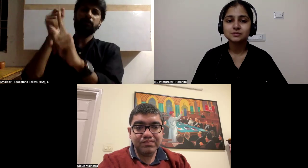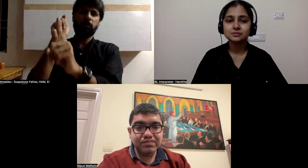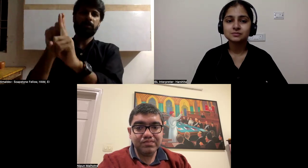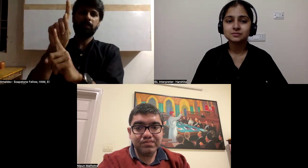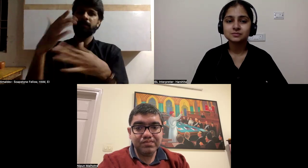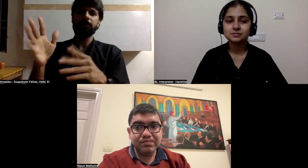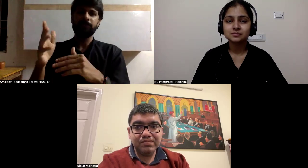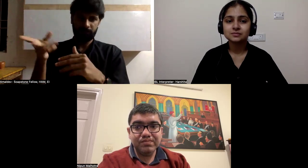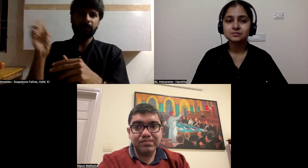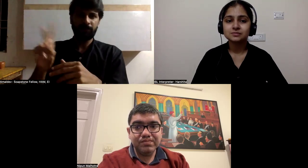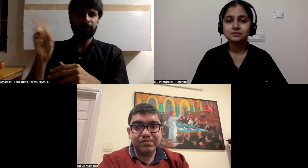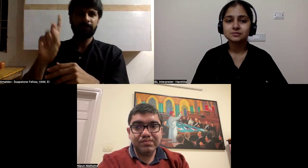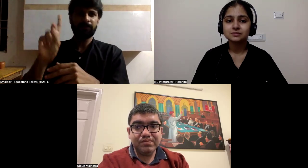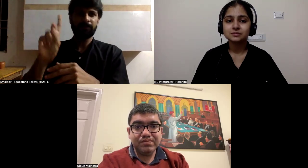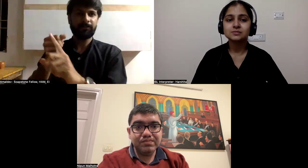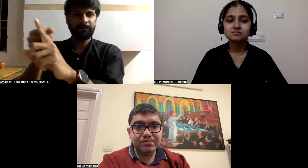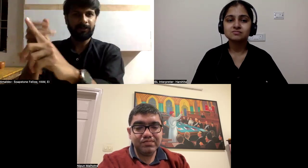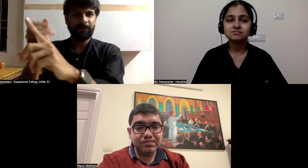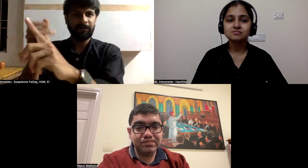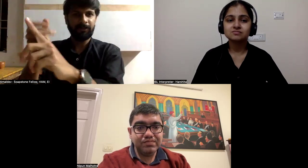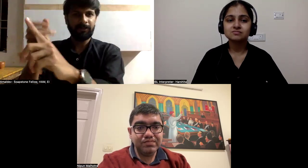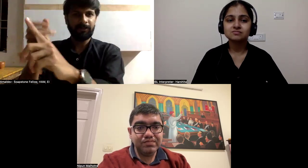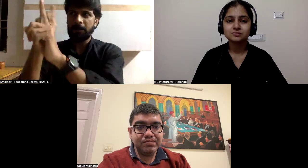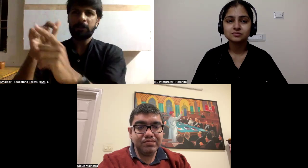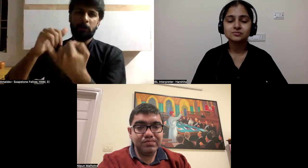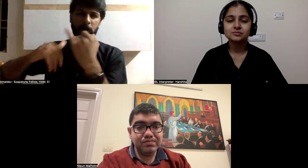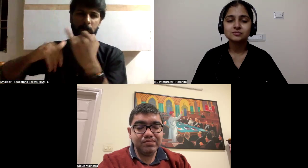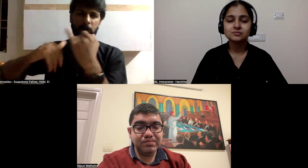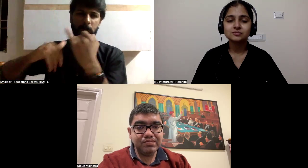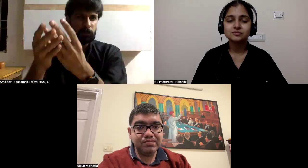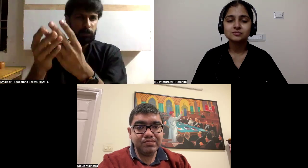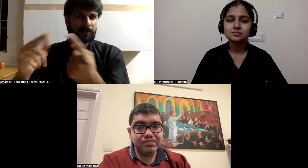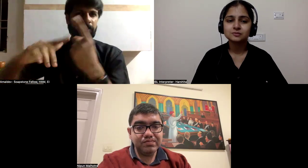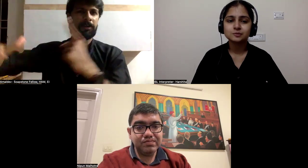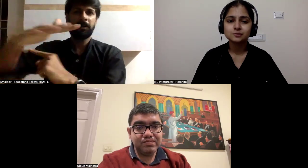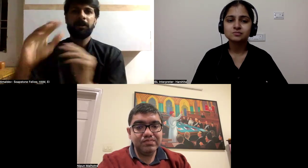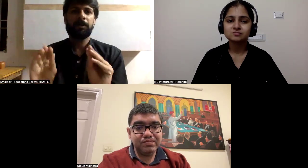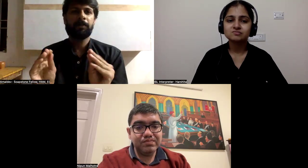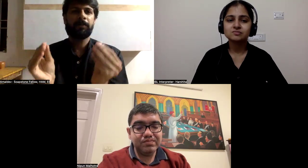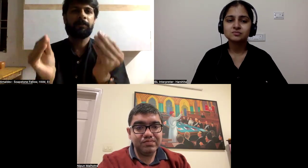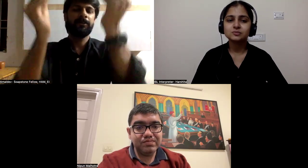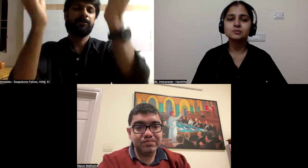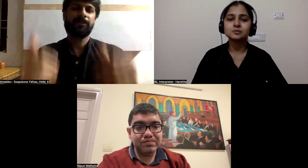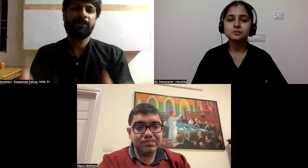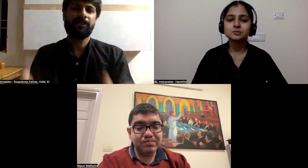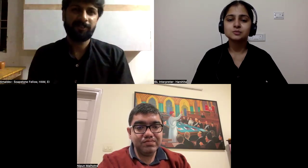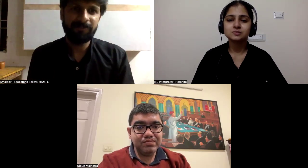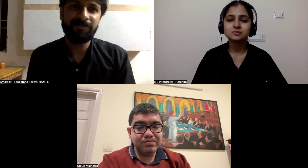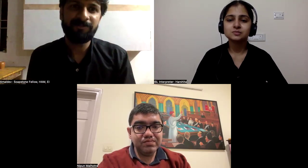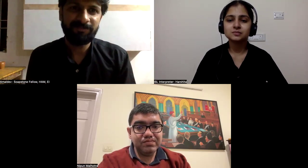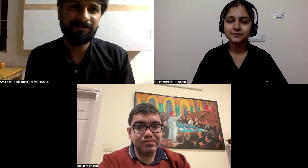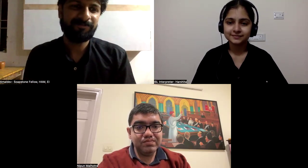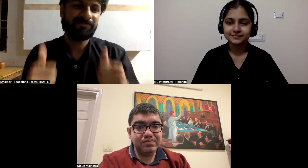entire society now. That is something very impacting. And that's something that we got to keep doing, to make